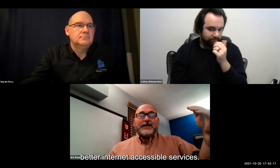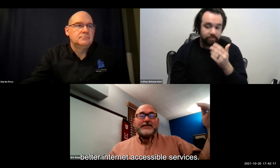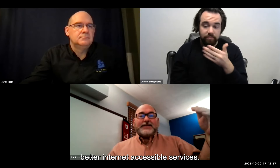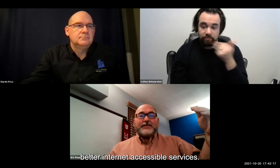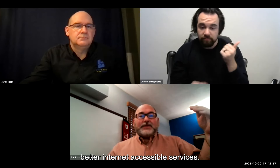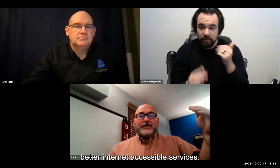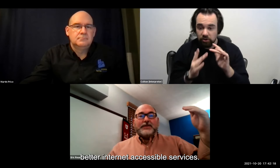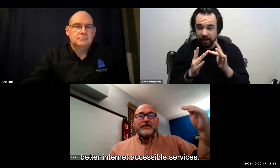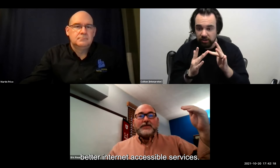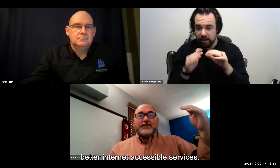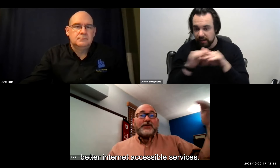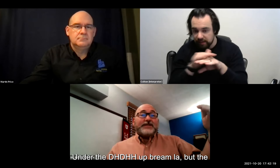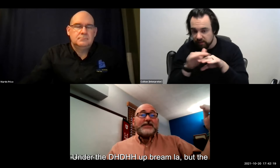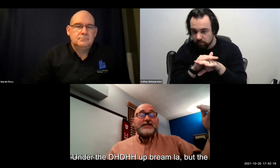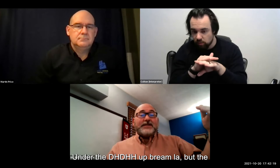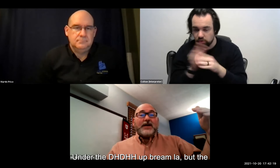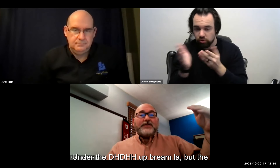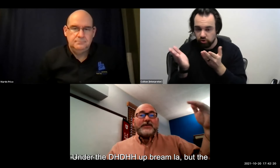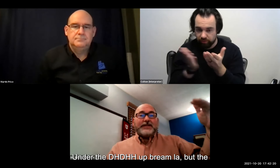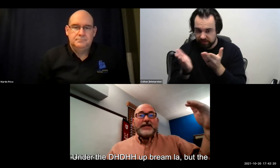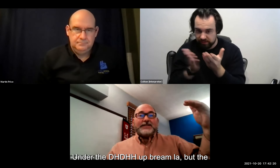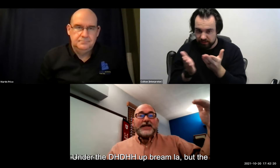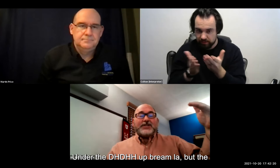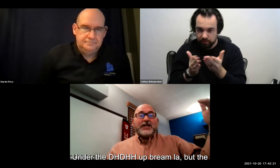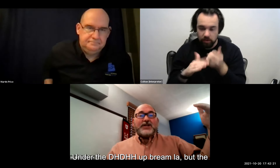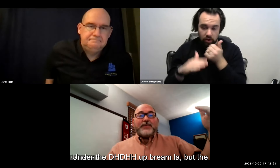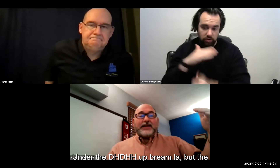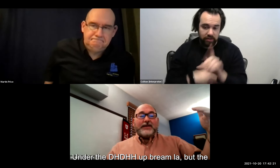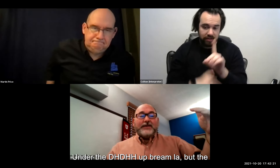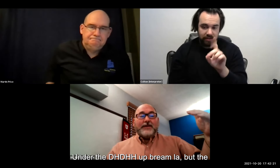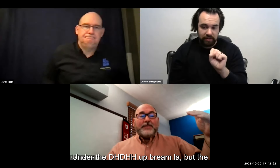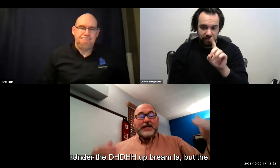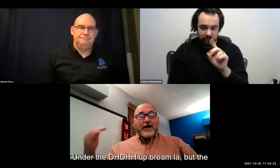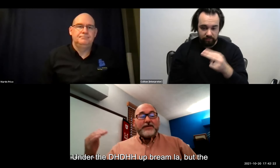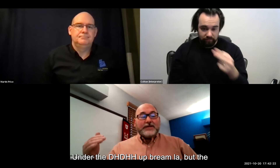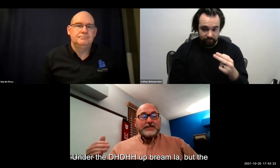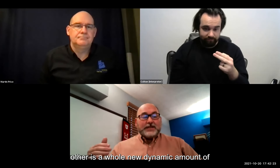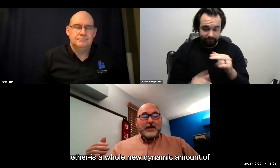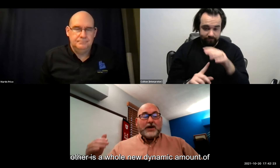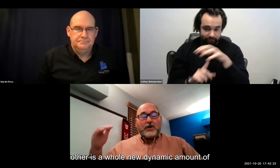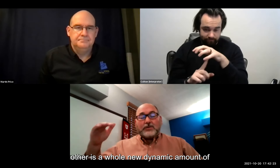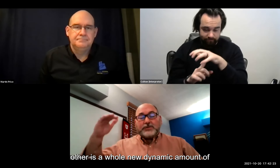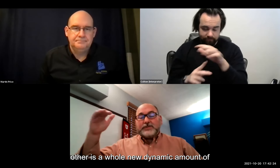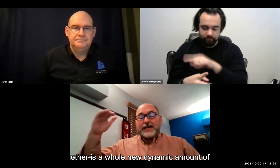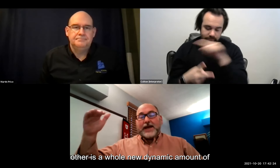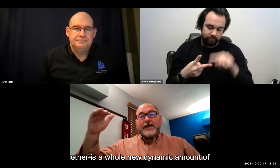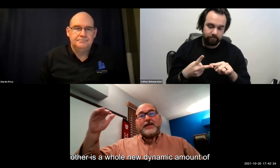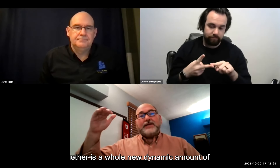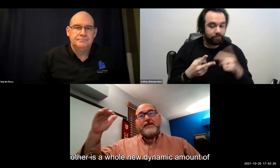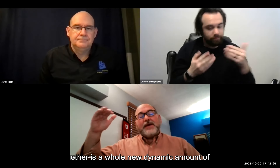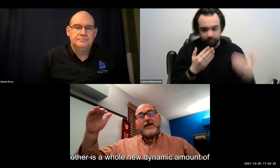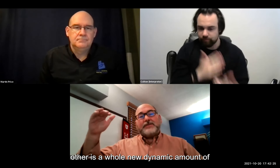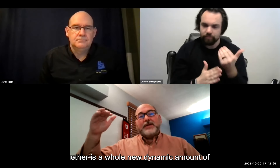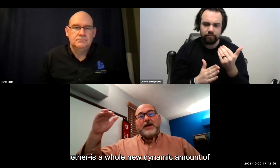internet accessible services under the DSDHH umbrella, but the other is a whole new